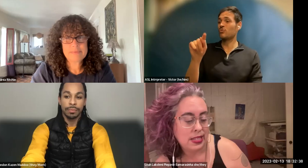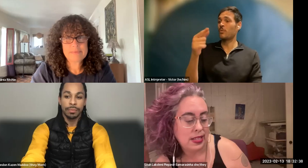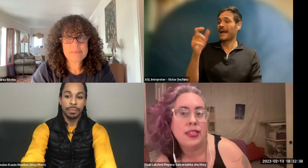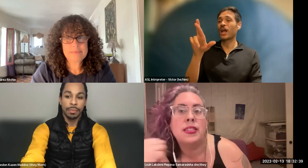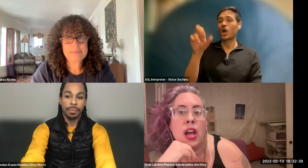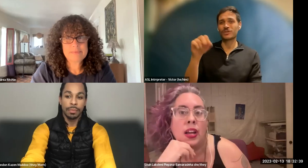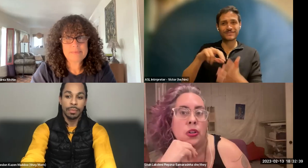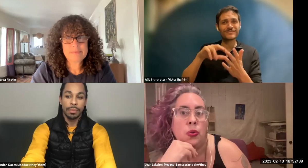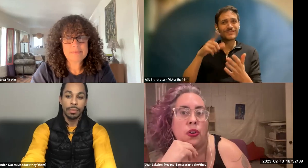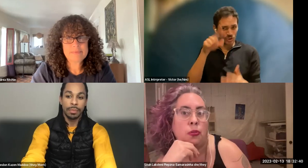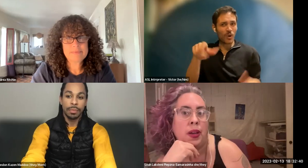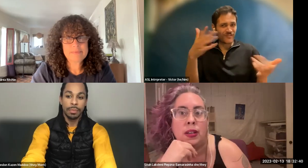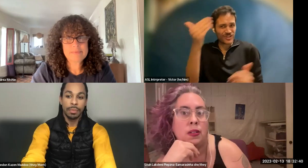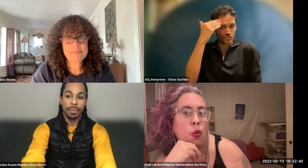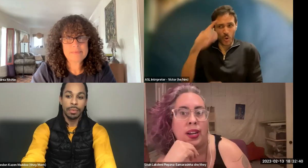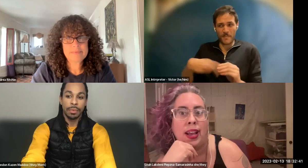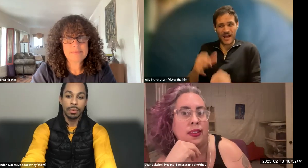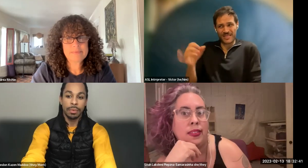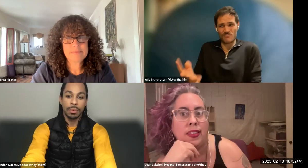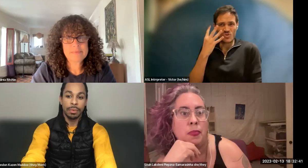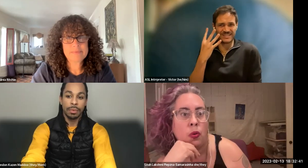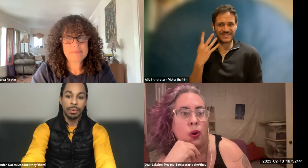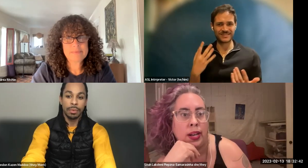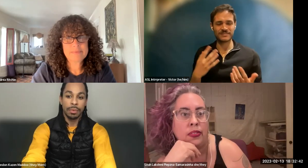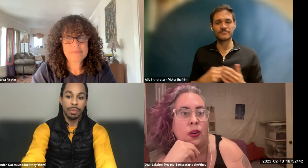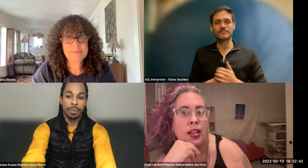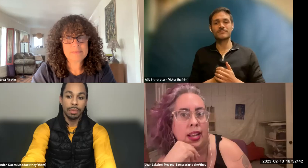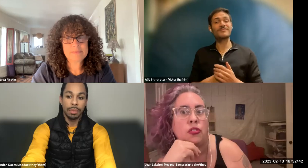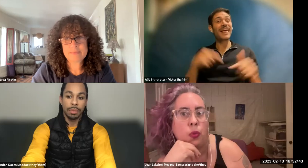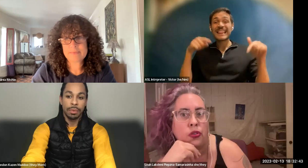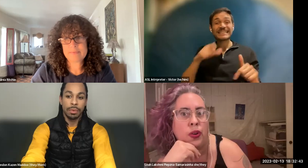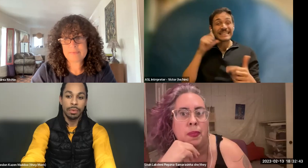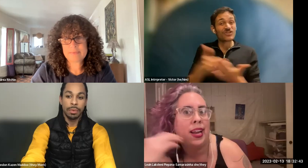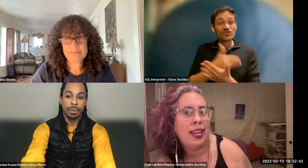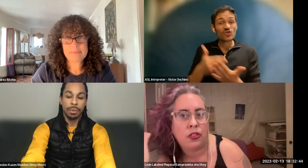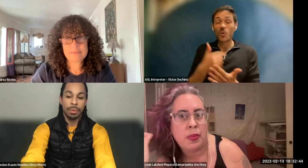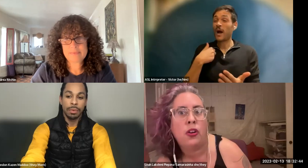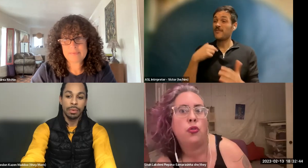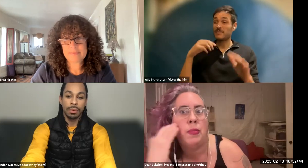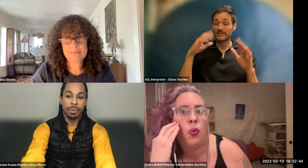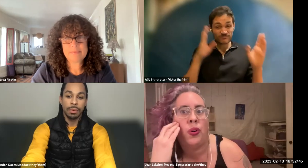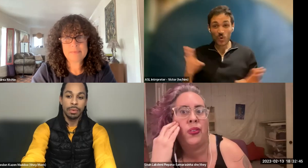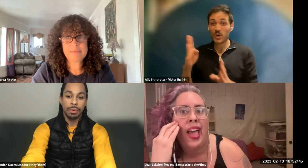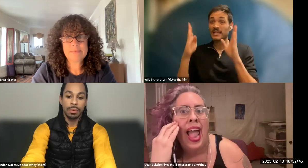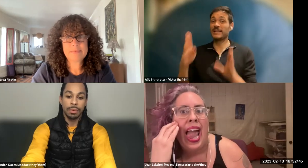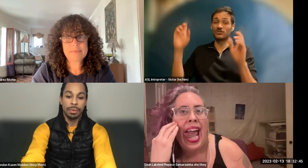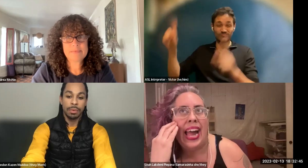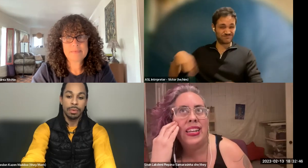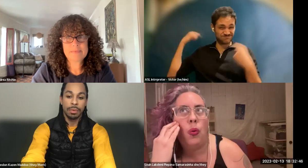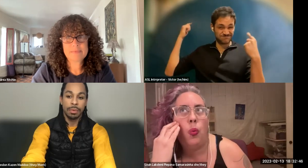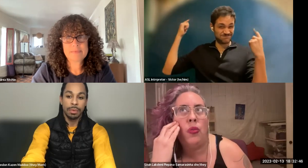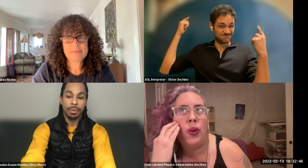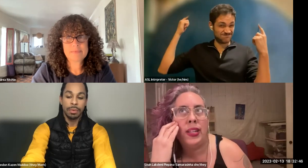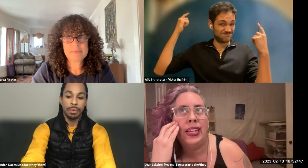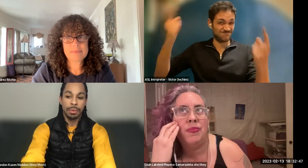And this is not new. There's been organizing since I've been an organizer against forced treatment, against community treatment orders.